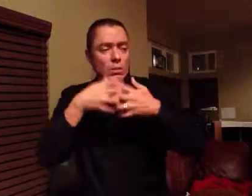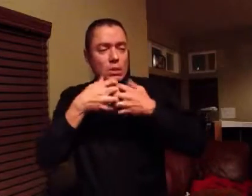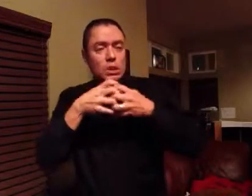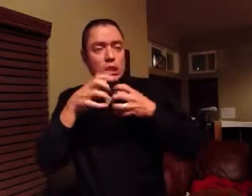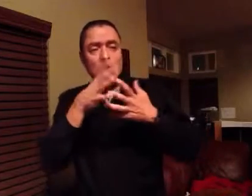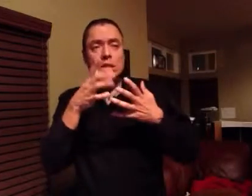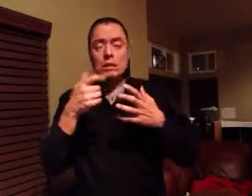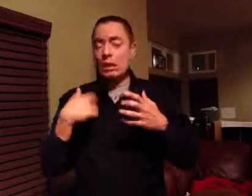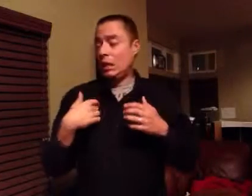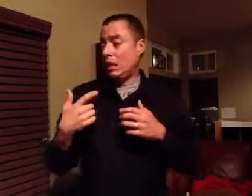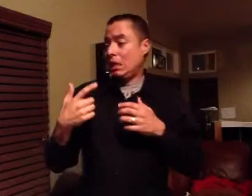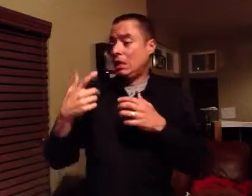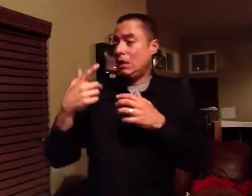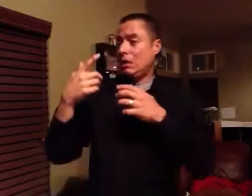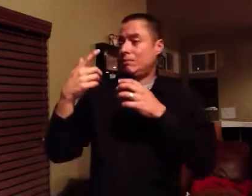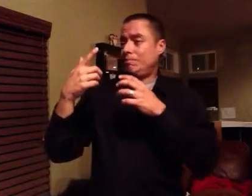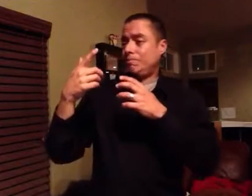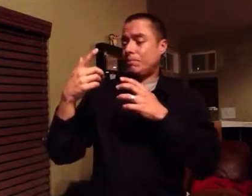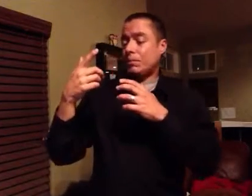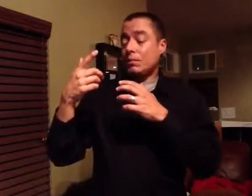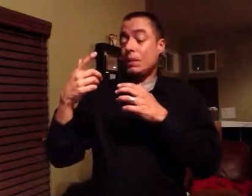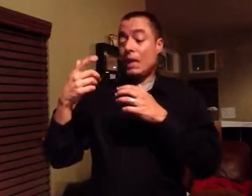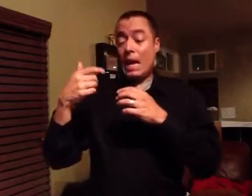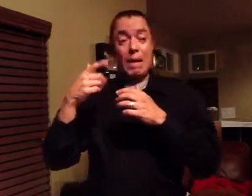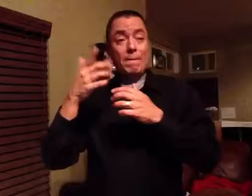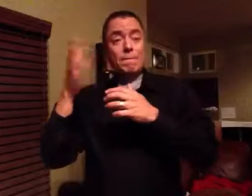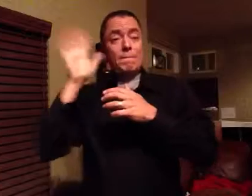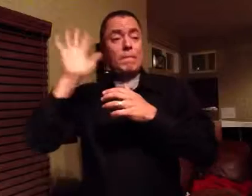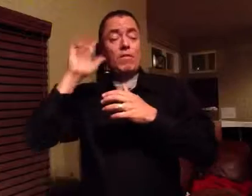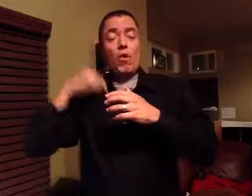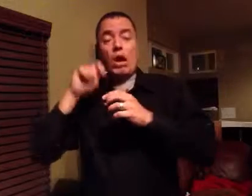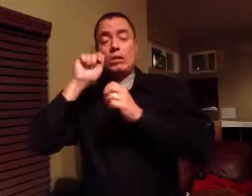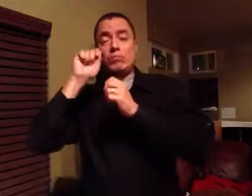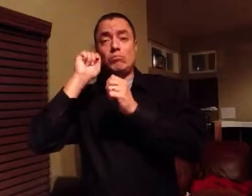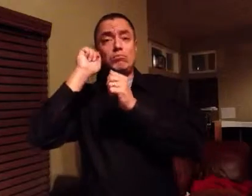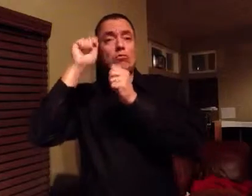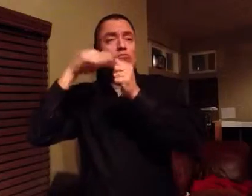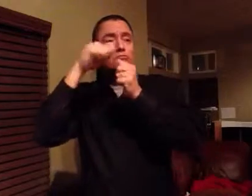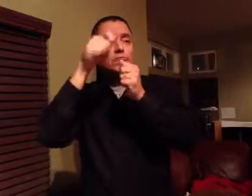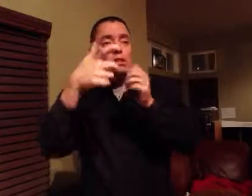home, with my dad until just a few years ago we found a fish full of cancers.